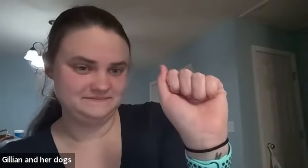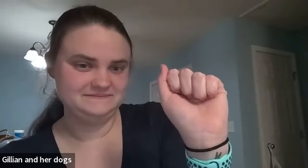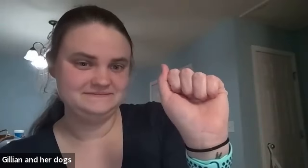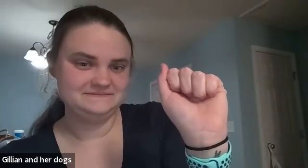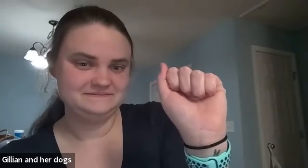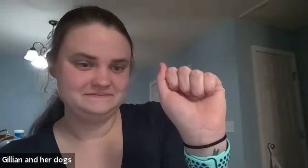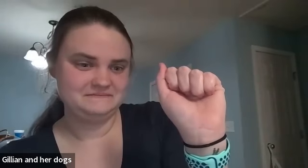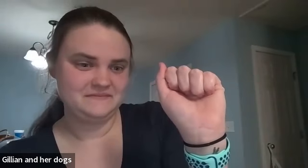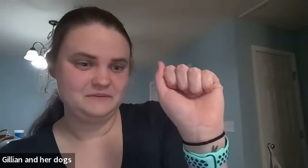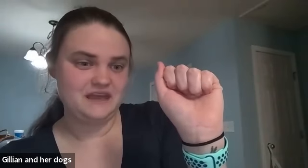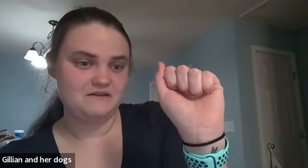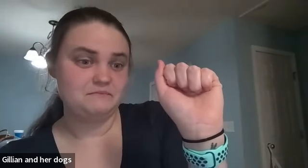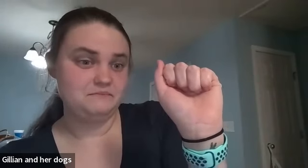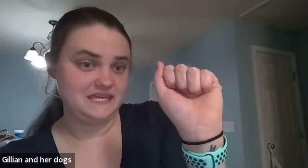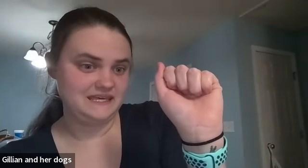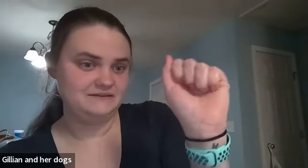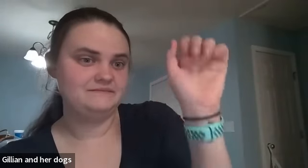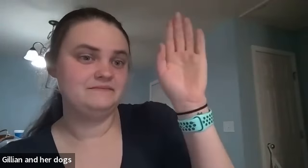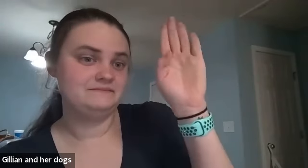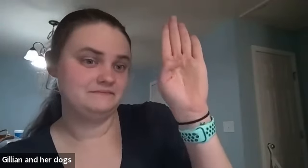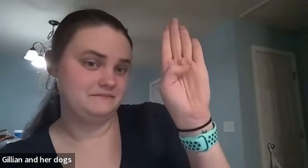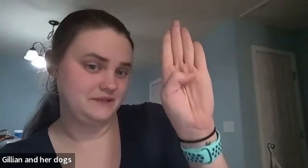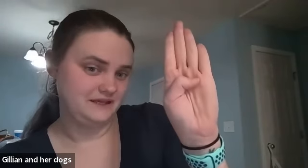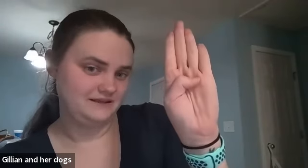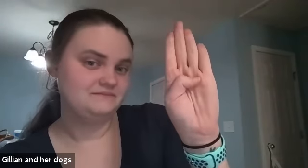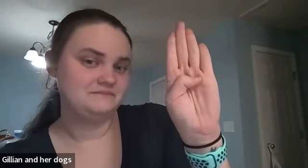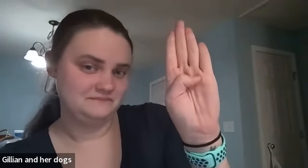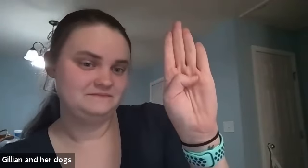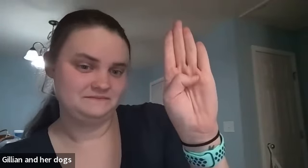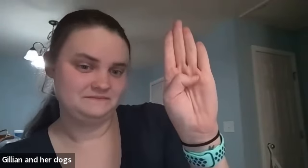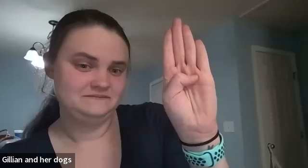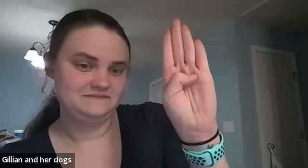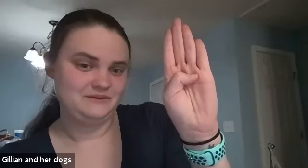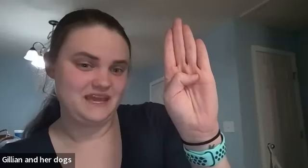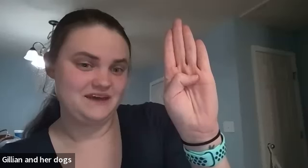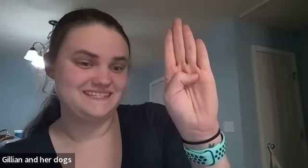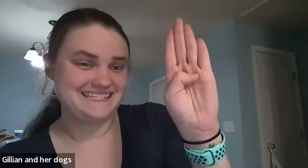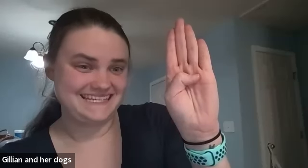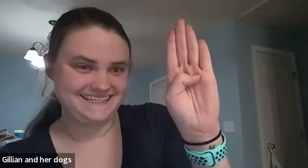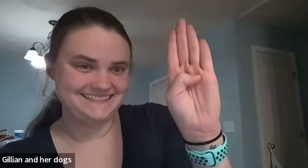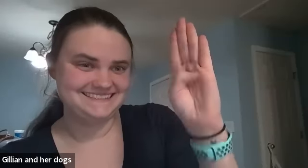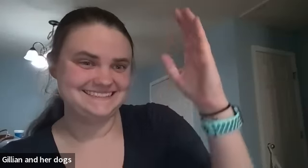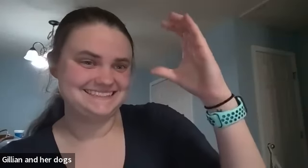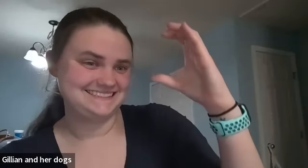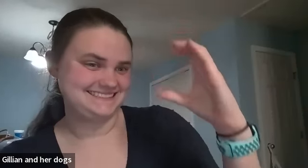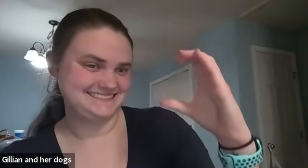Then we have B. B. Then we have C.